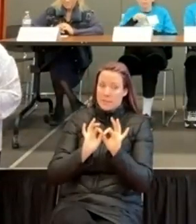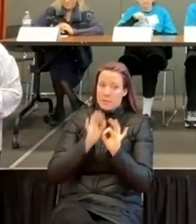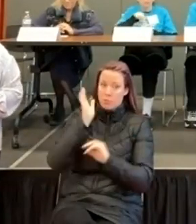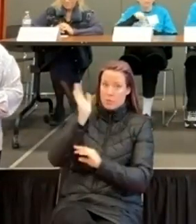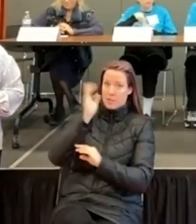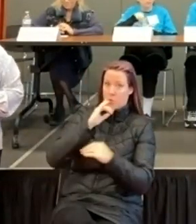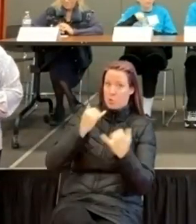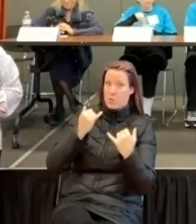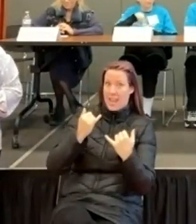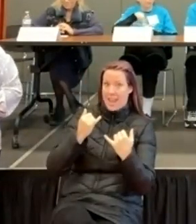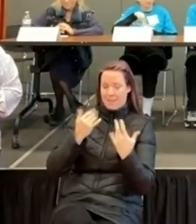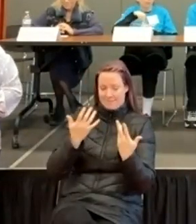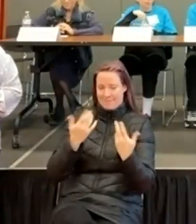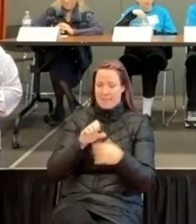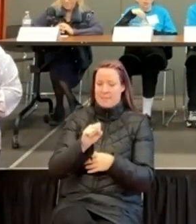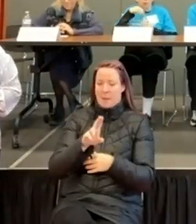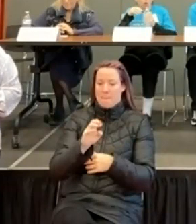our summit.